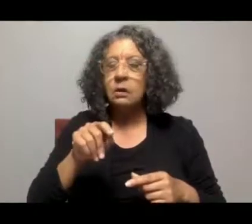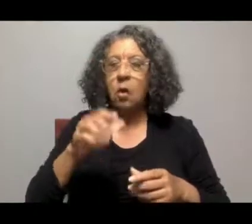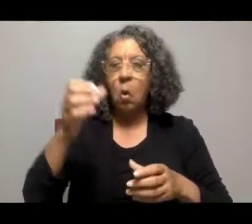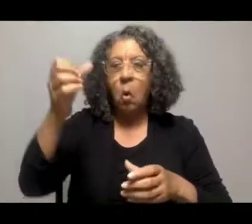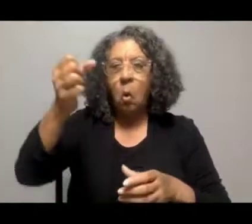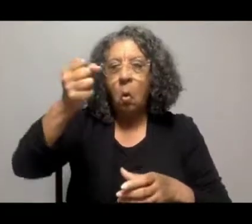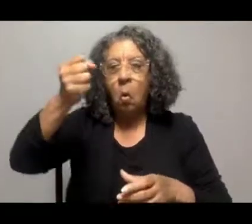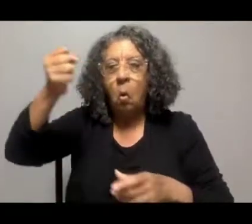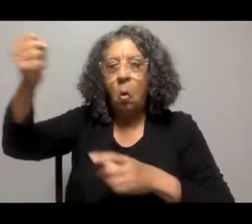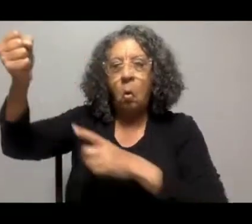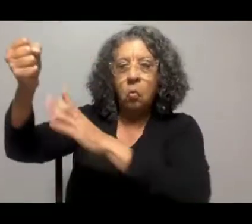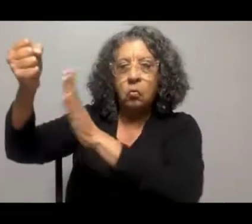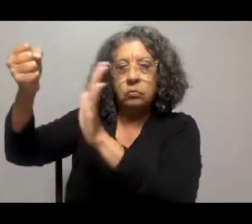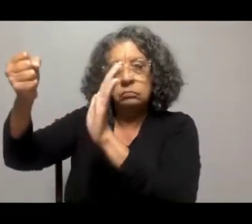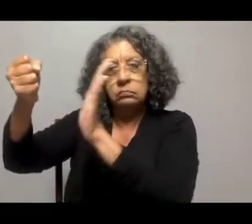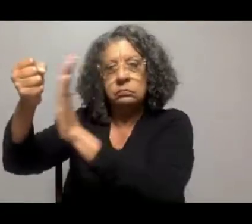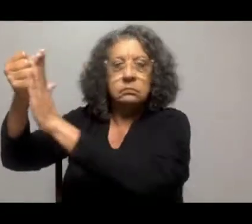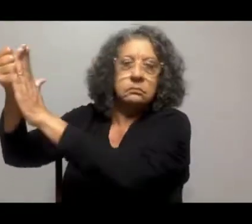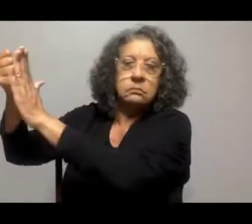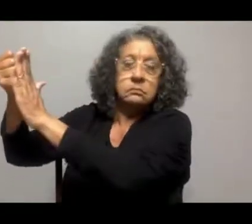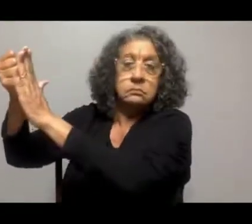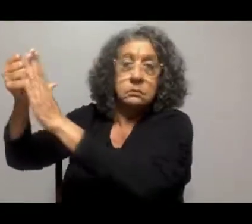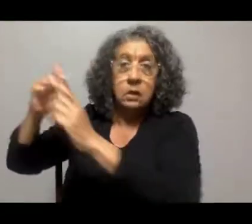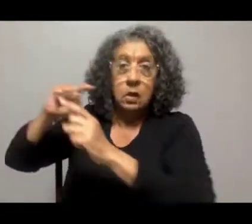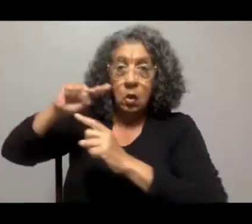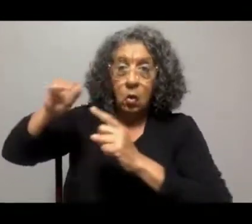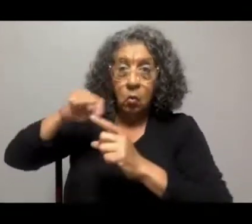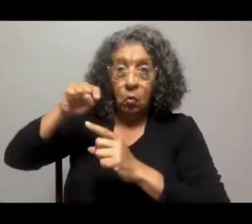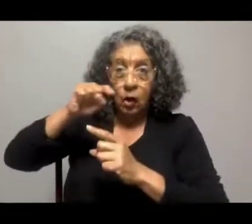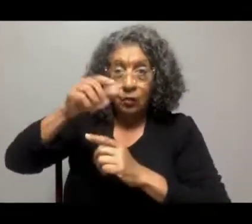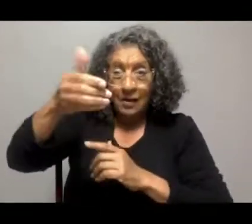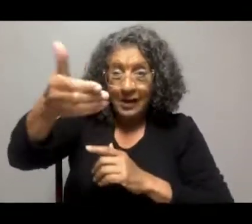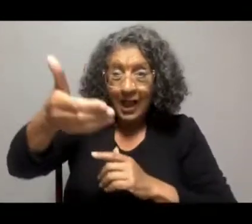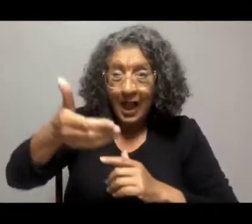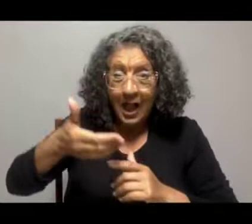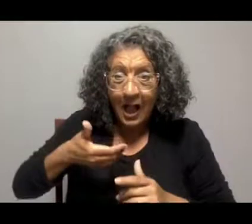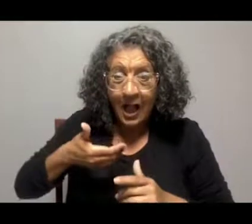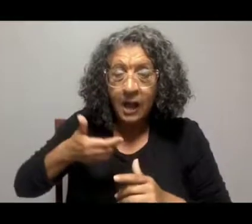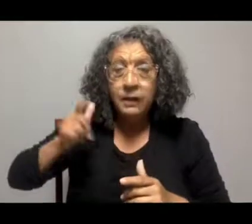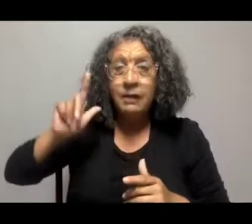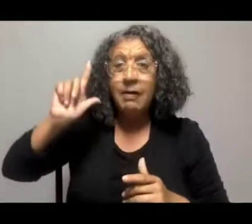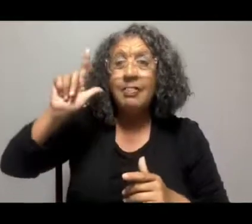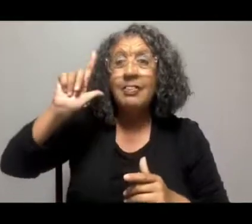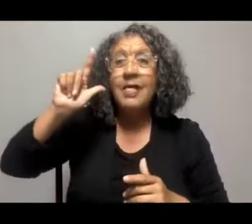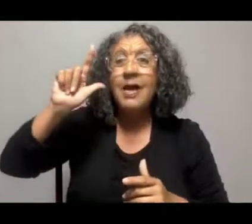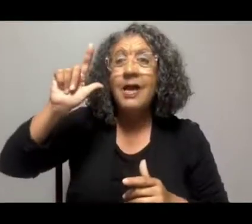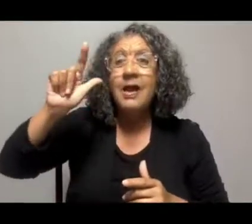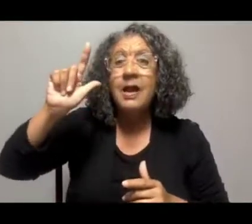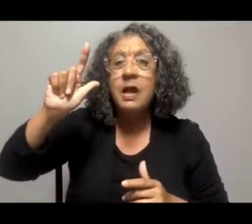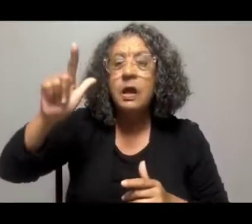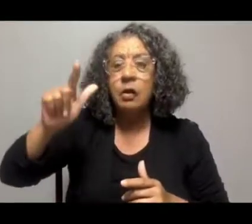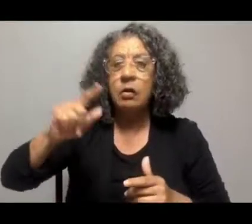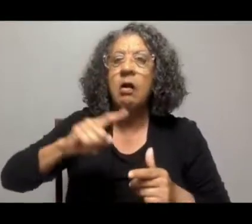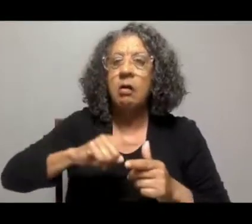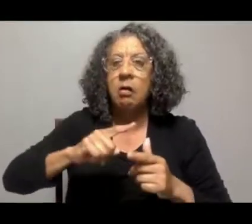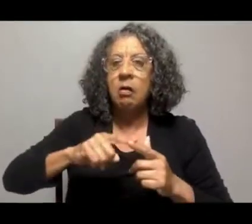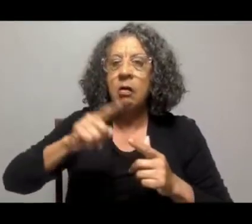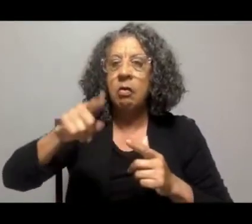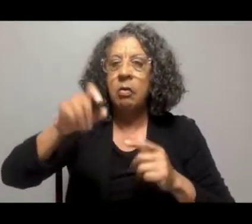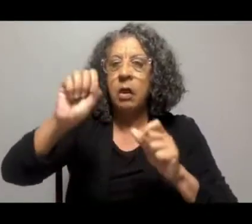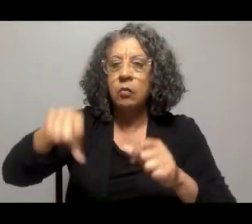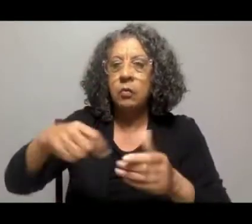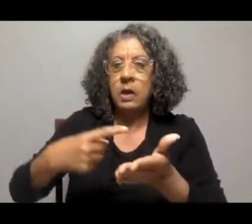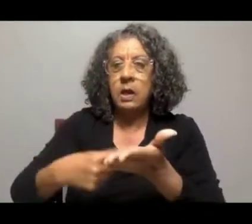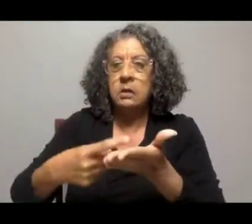These questions you need to hold on and wait to ask later after you are hired.